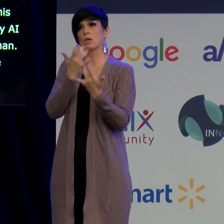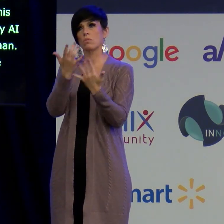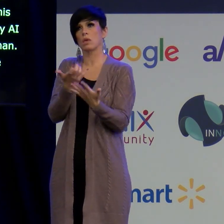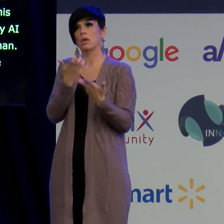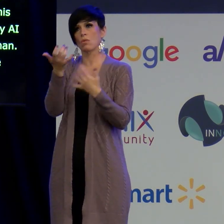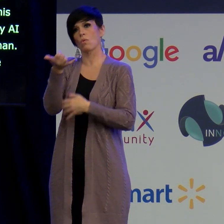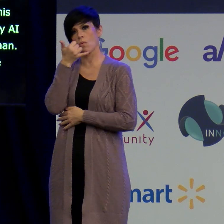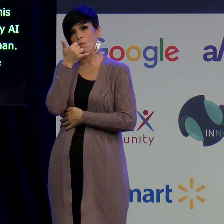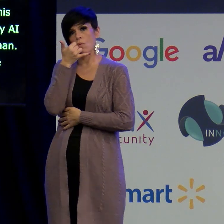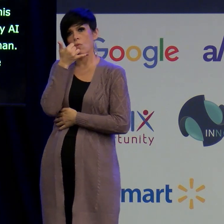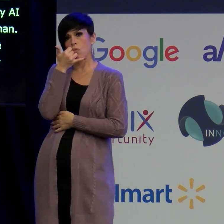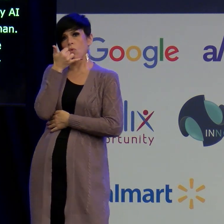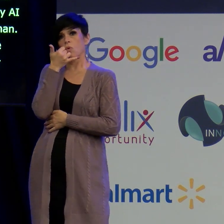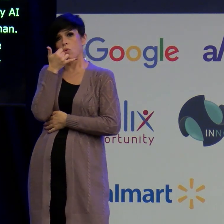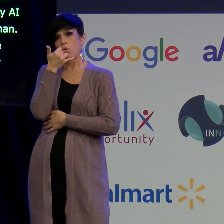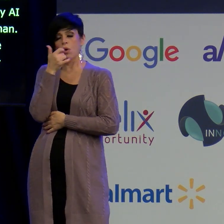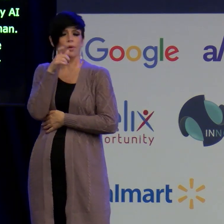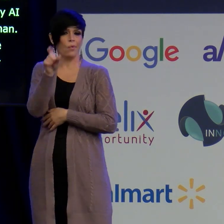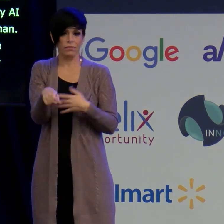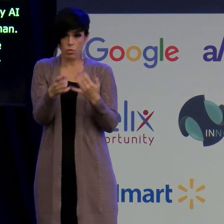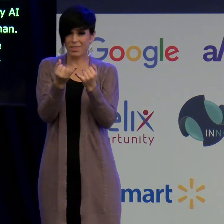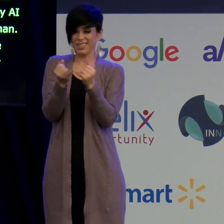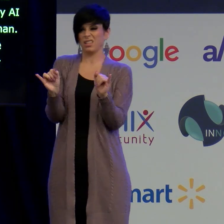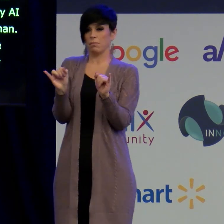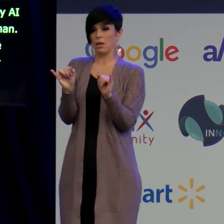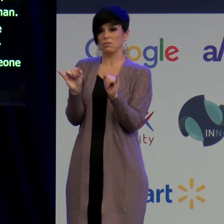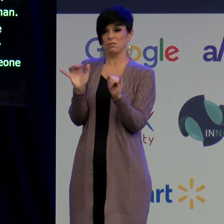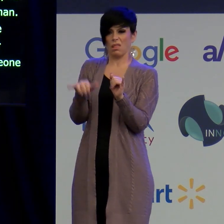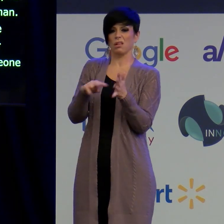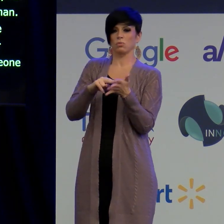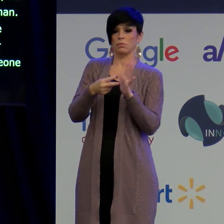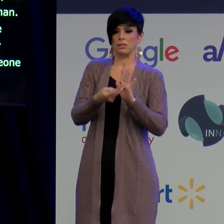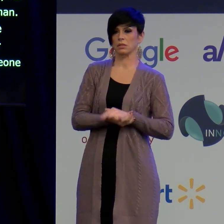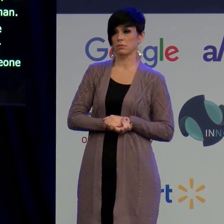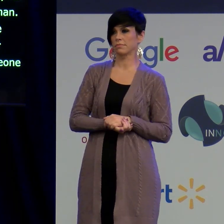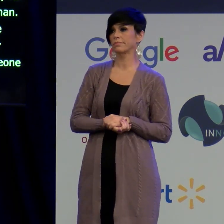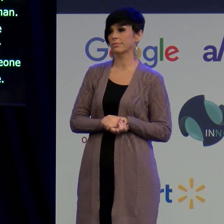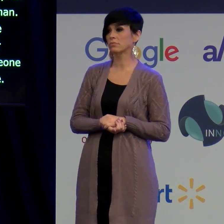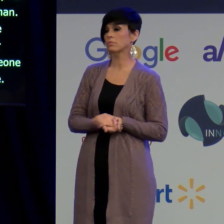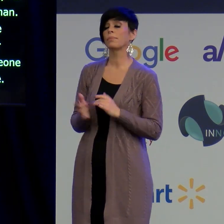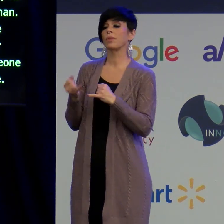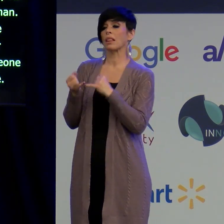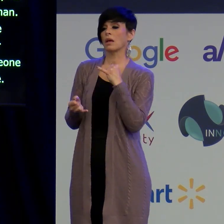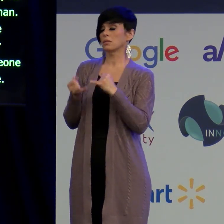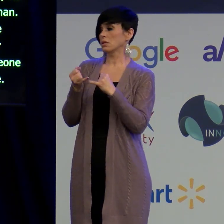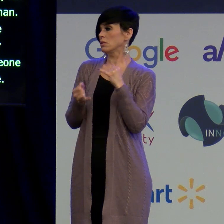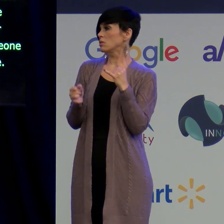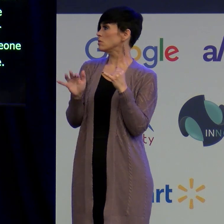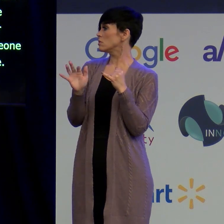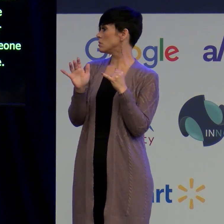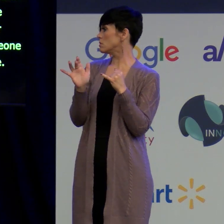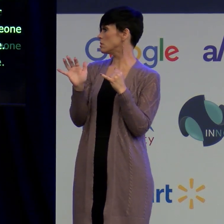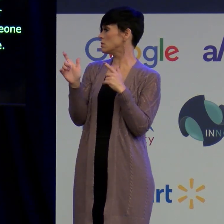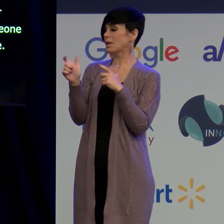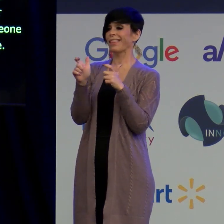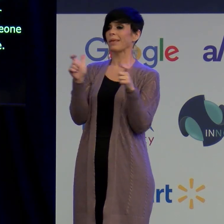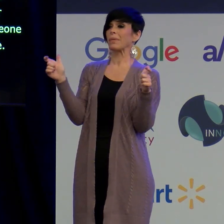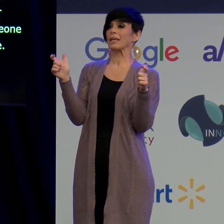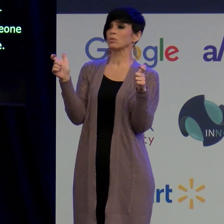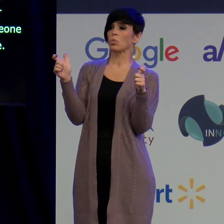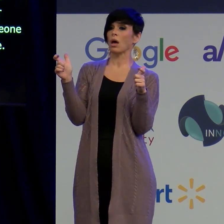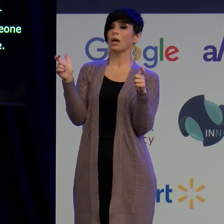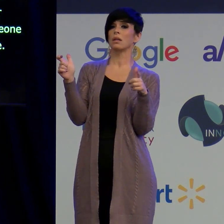someone to pick up the phone. Independence. And lastly, the biggest one in many